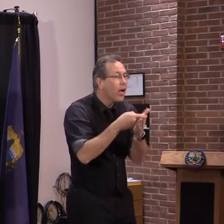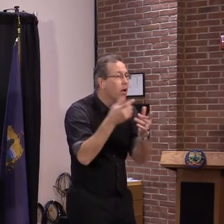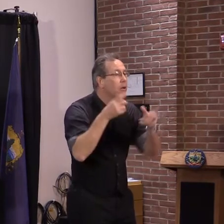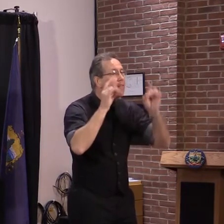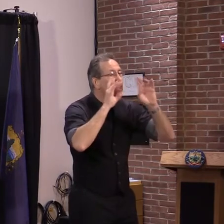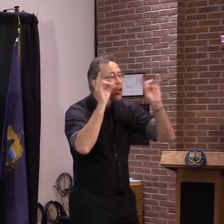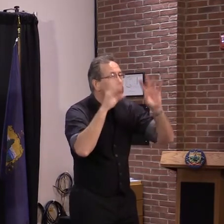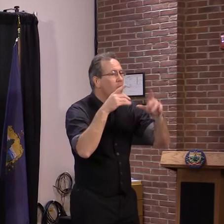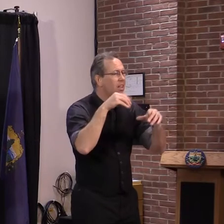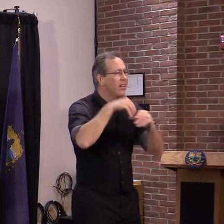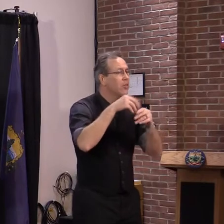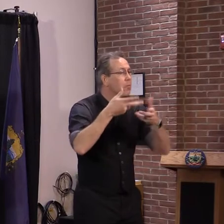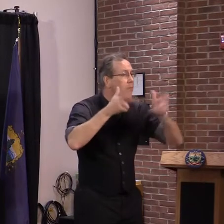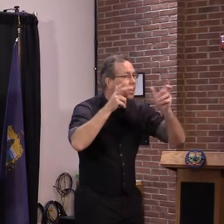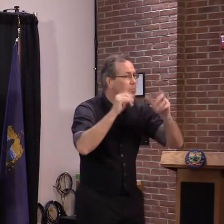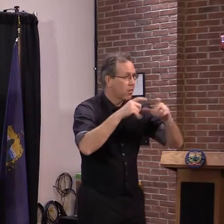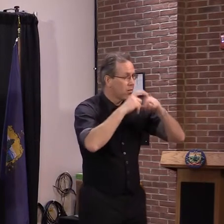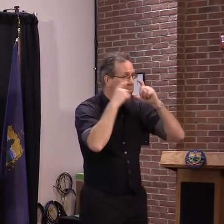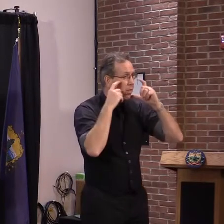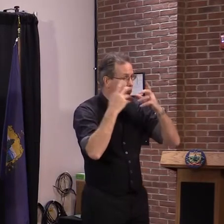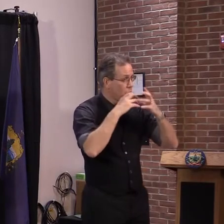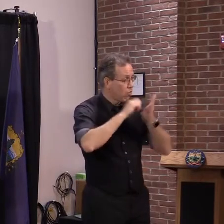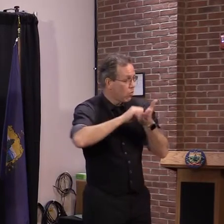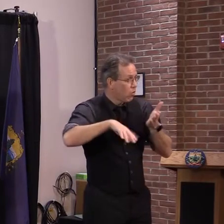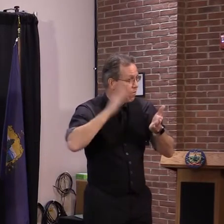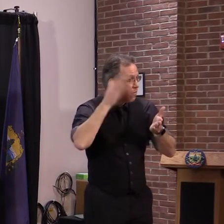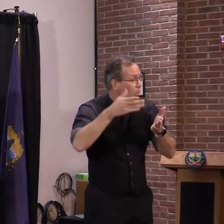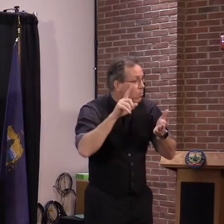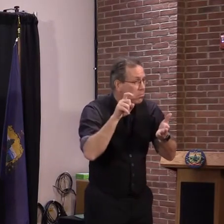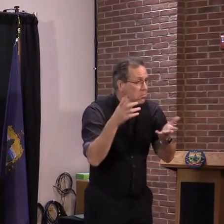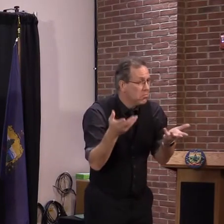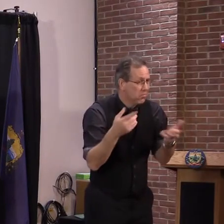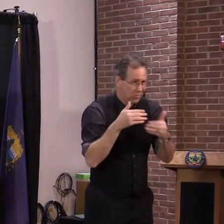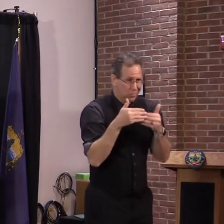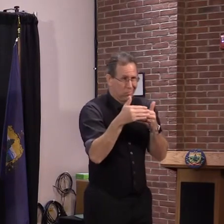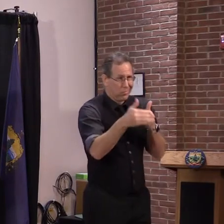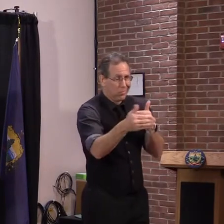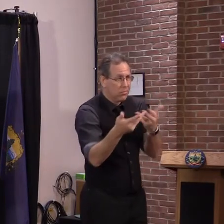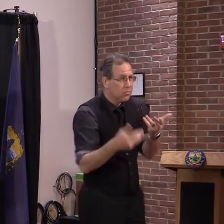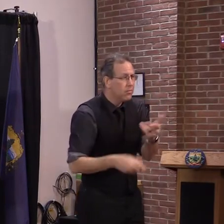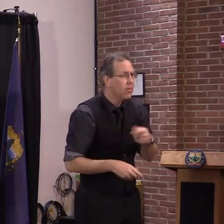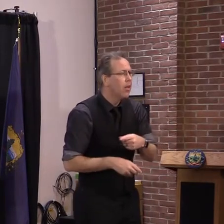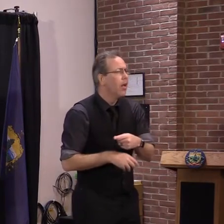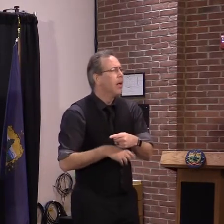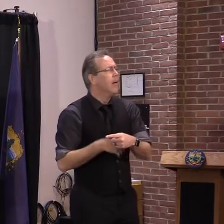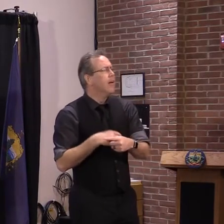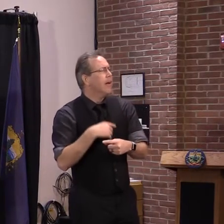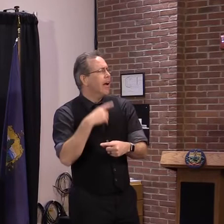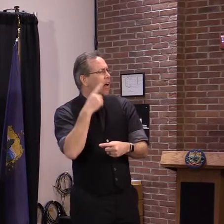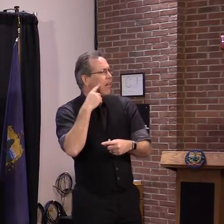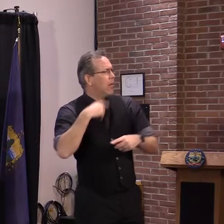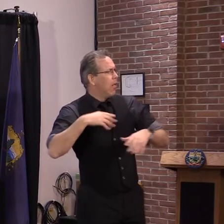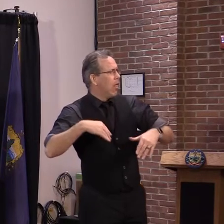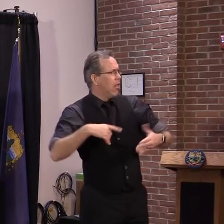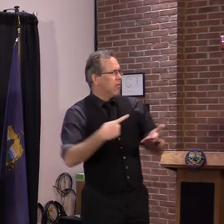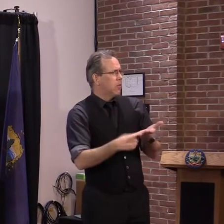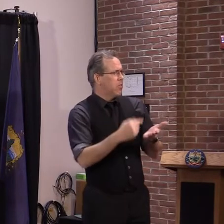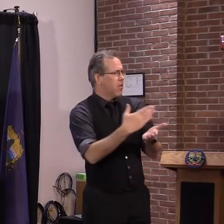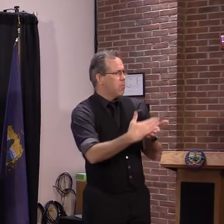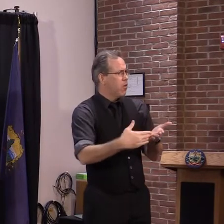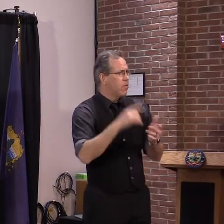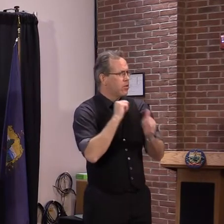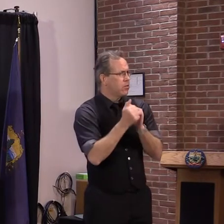be calling for to be lifted before the end of the month? You know, I haven't, I don't believe we've talked about that as a group, but